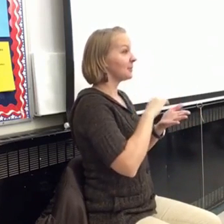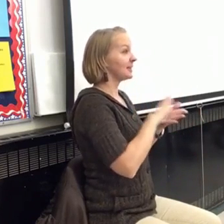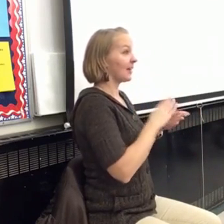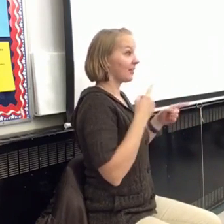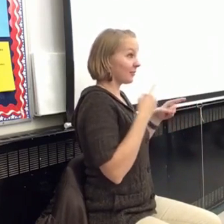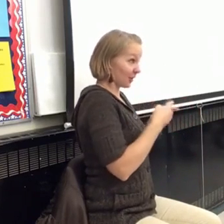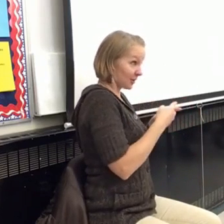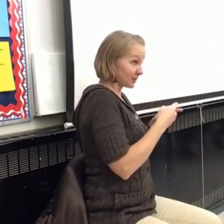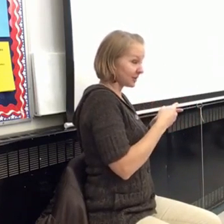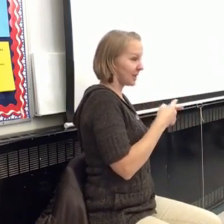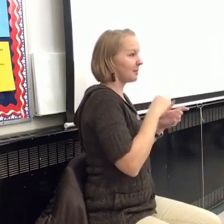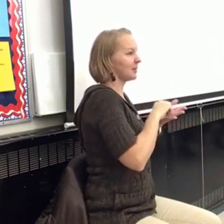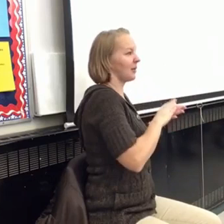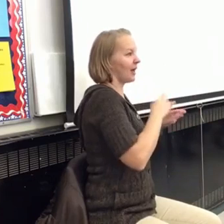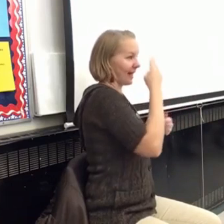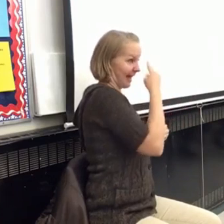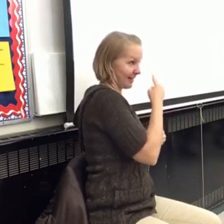Catholic